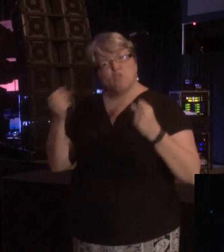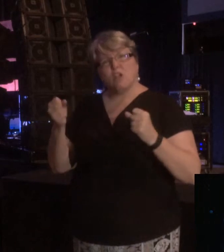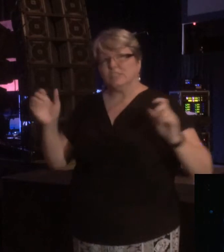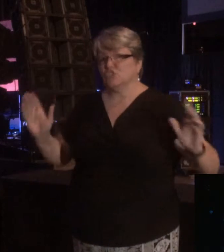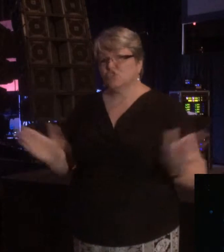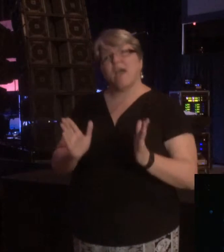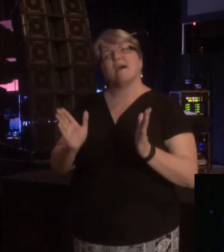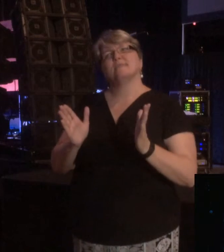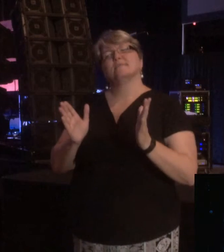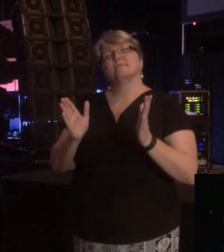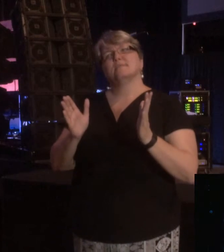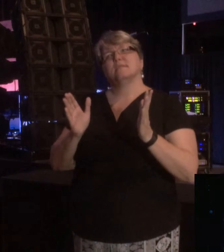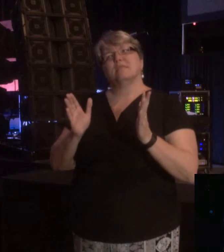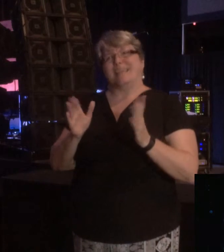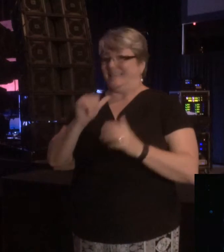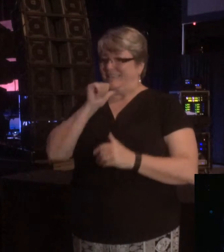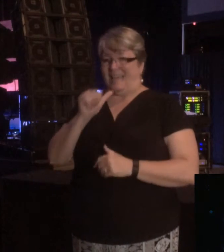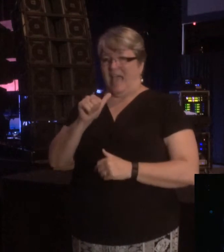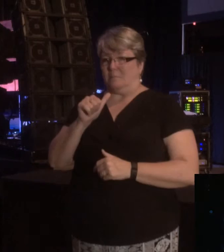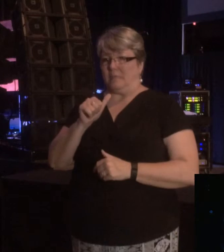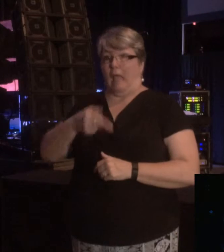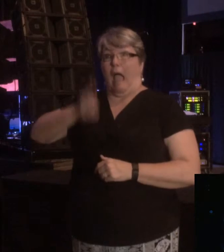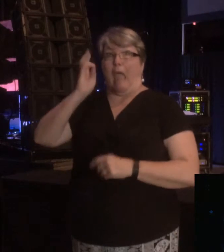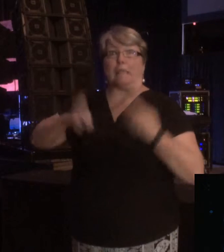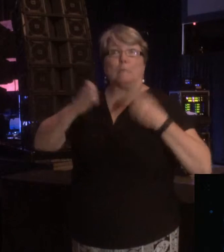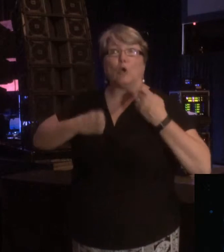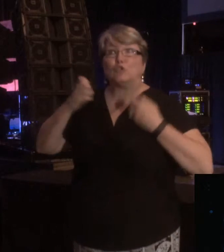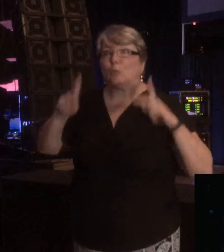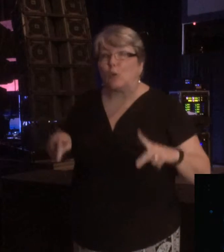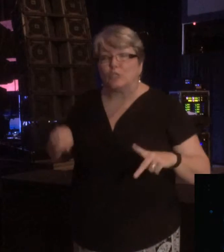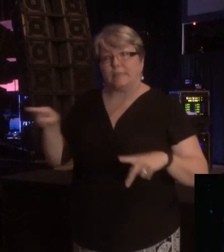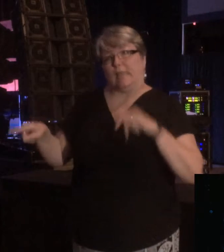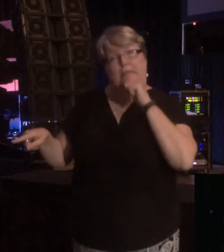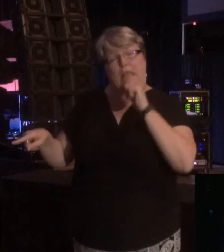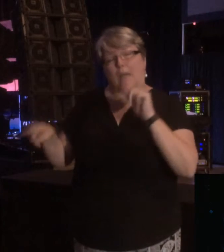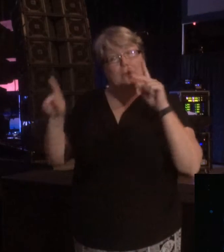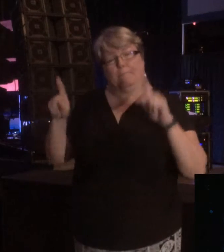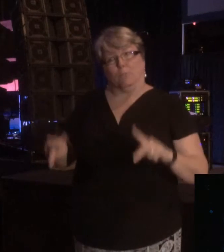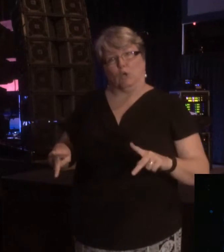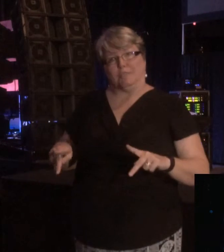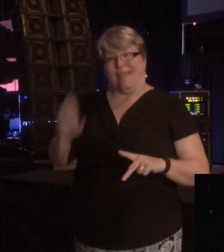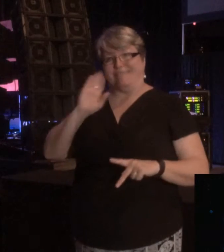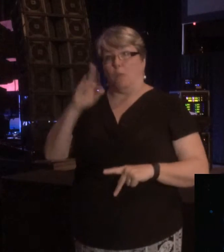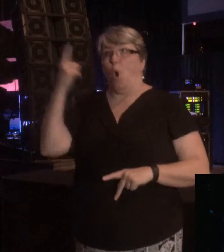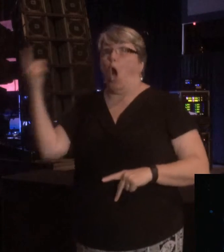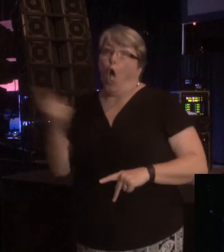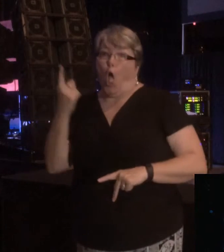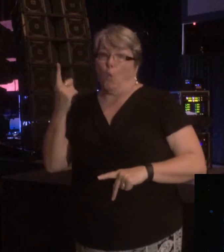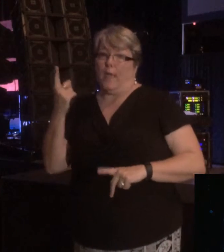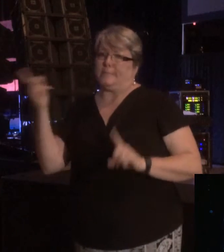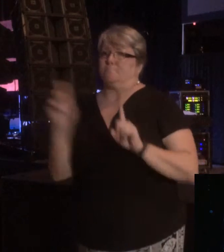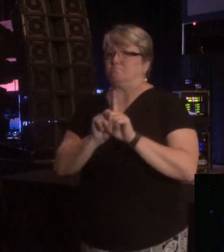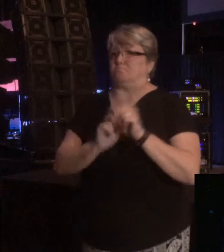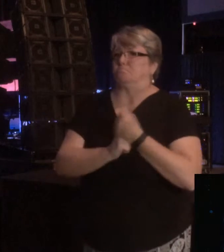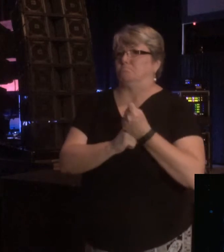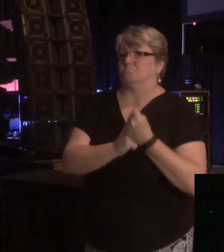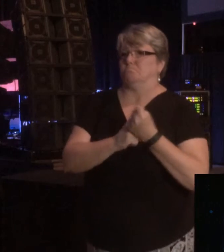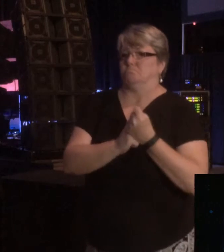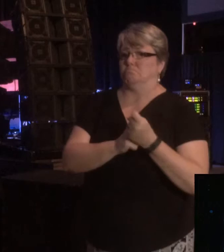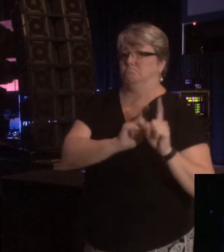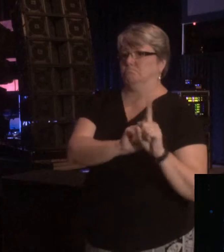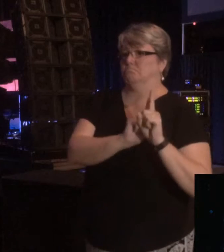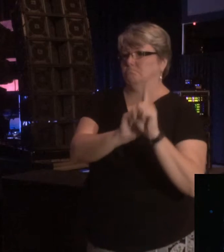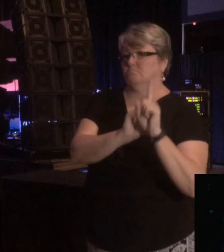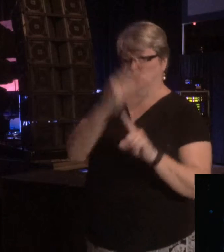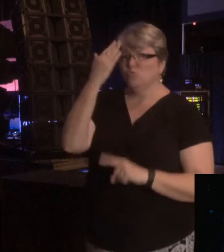Let me answer that one quickly. I would say there is grace for everybody. And so what I